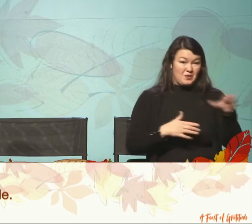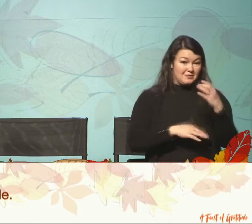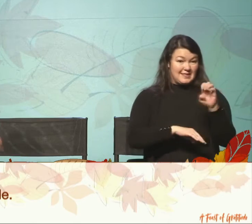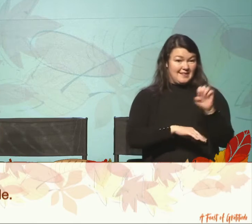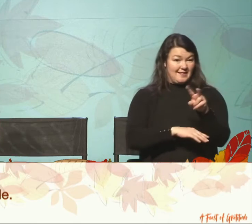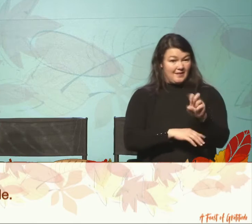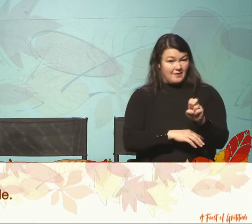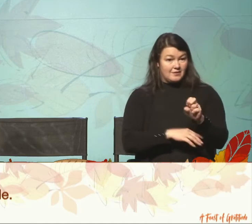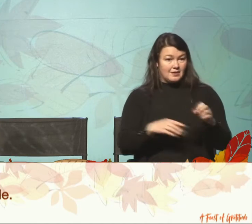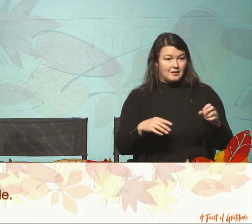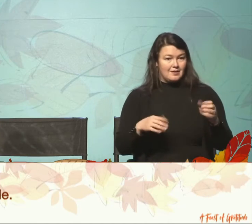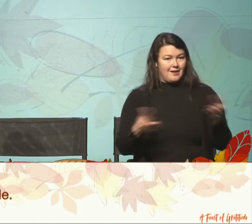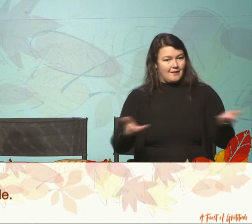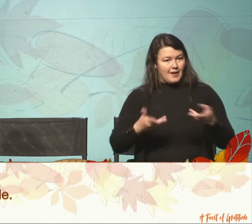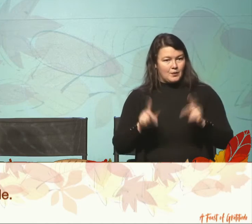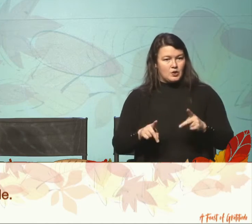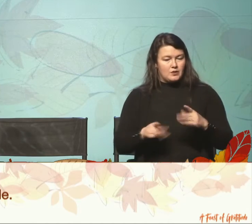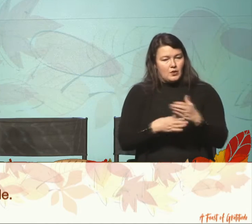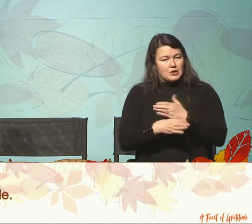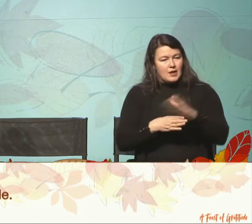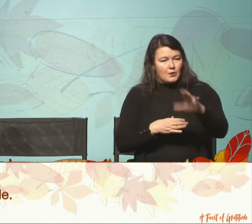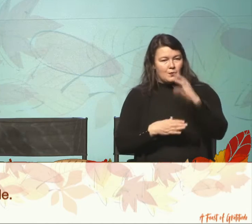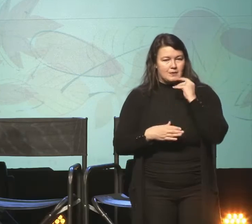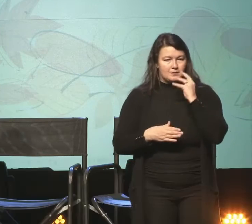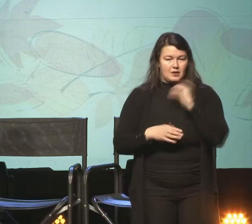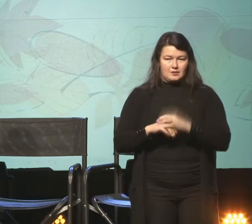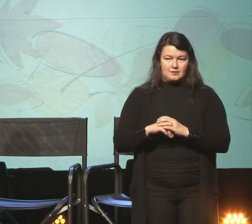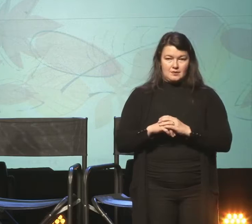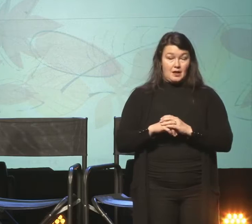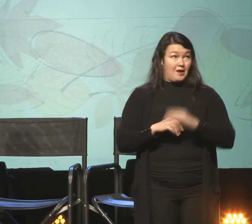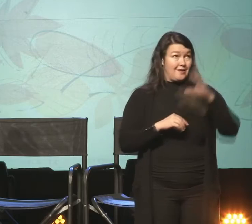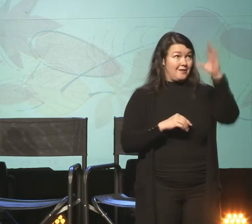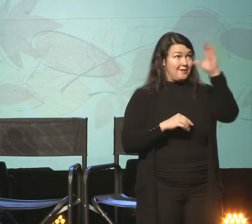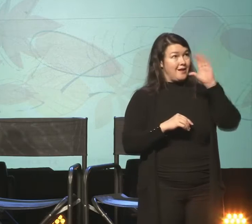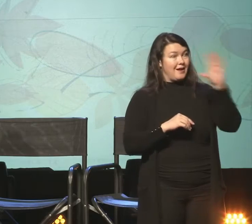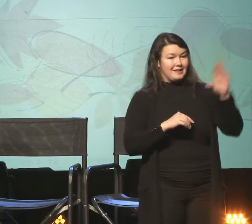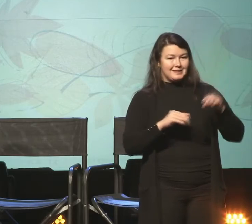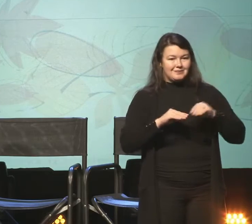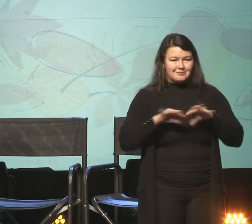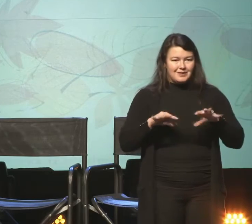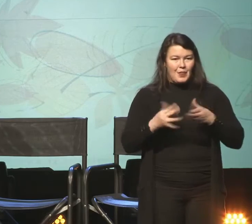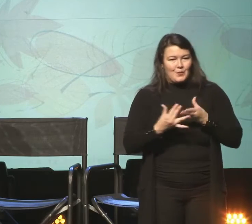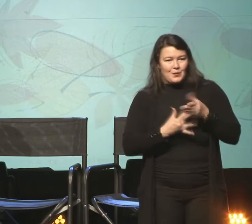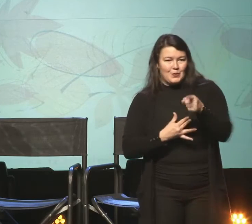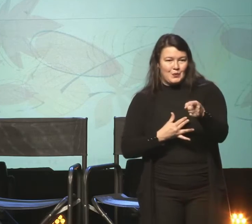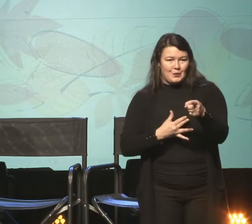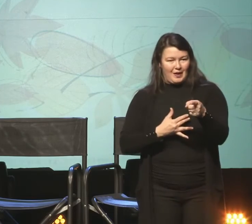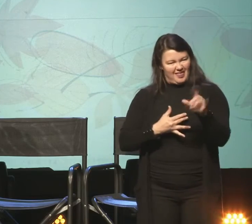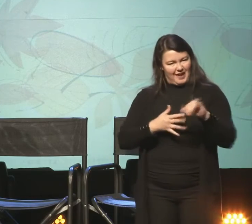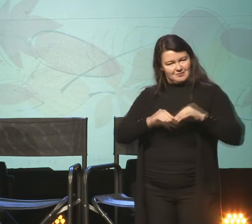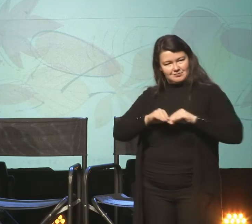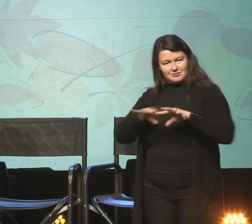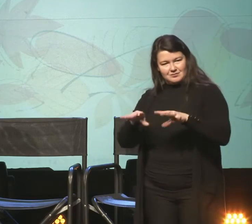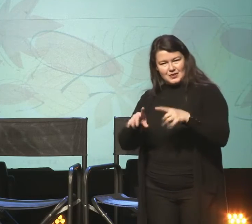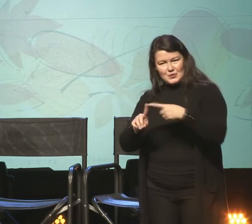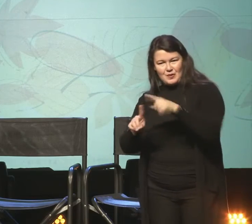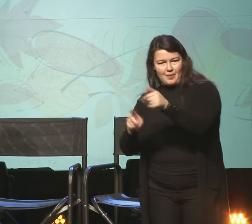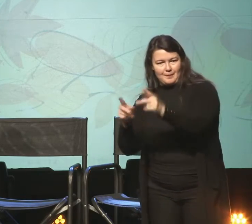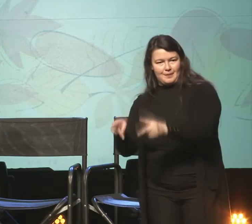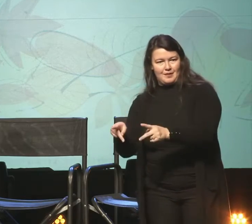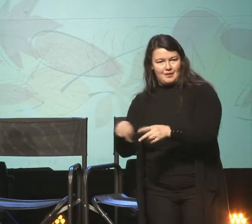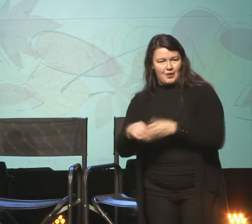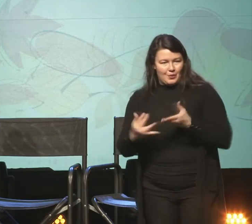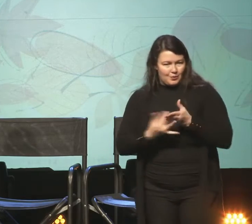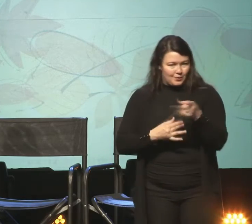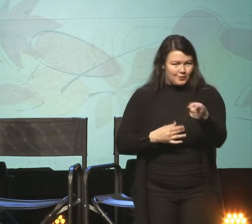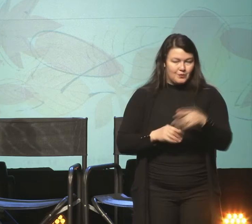that experience. Share what God has done in you, through you, and then pour into someone else. And to help us see